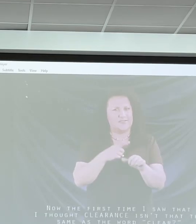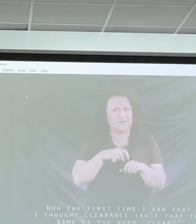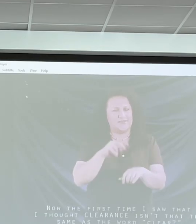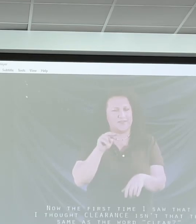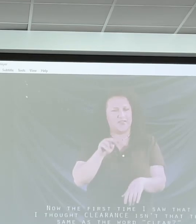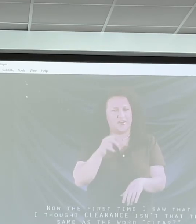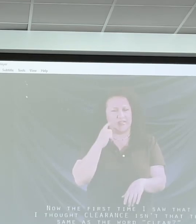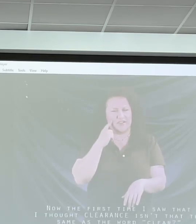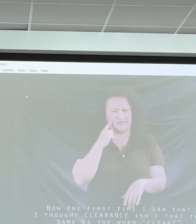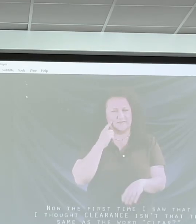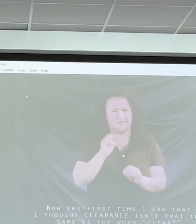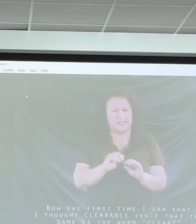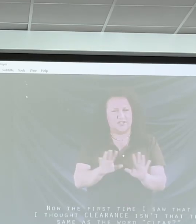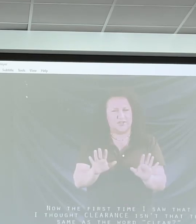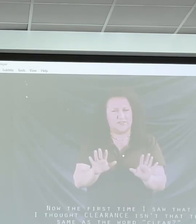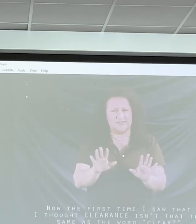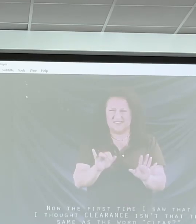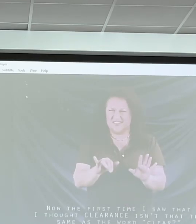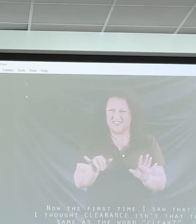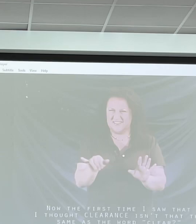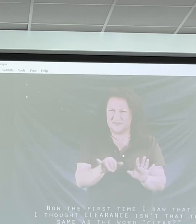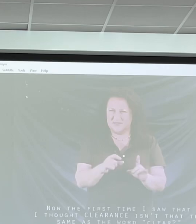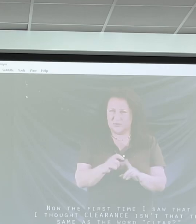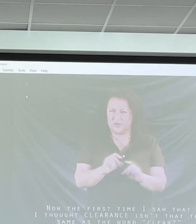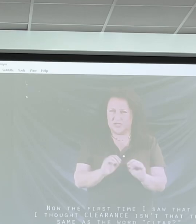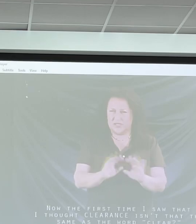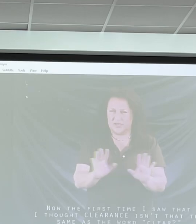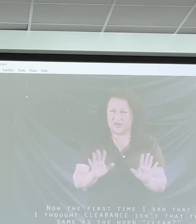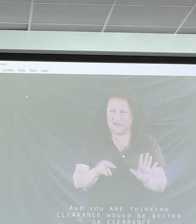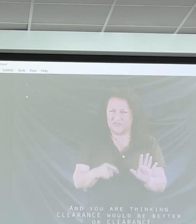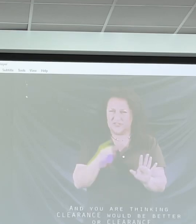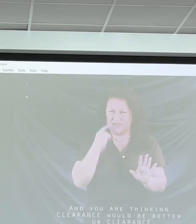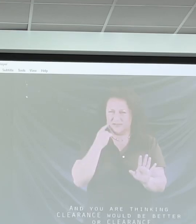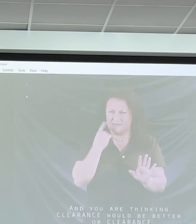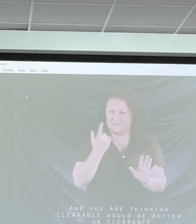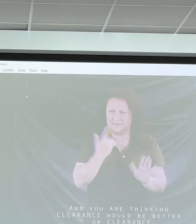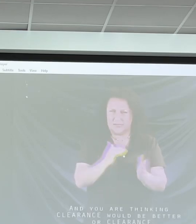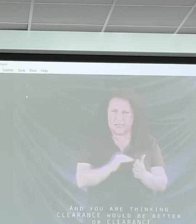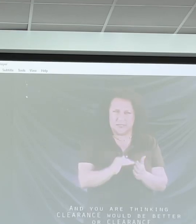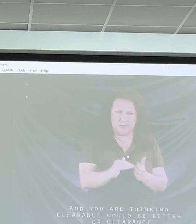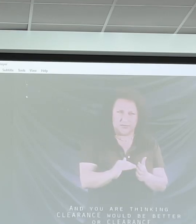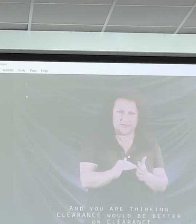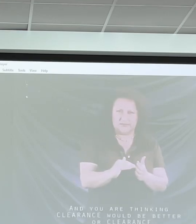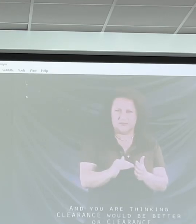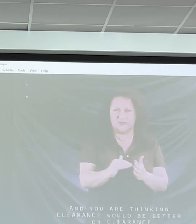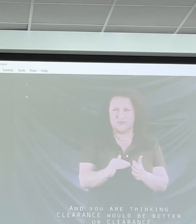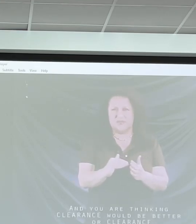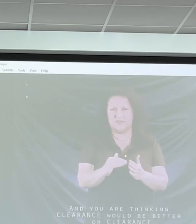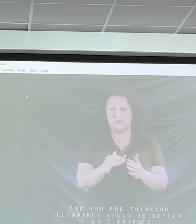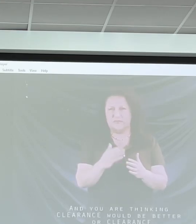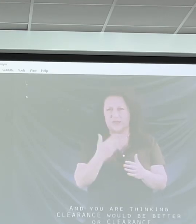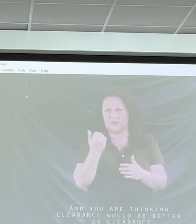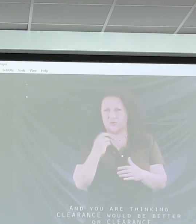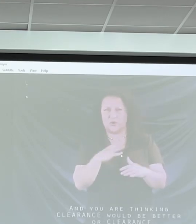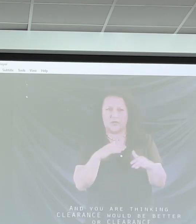I saw that, I thought, clearance, isn't that the same as the word clear? And you're thinking clearance would be better, or